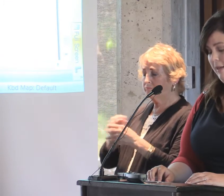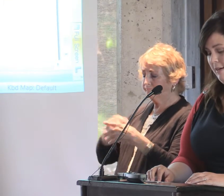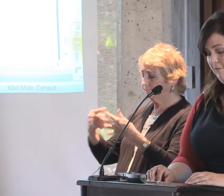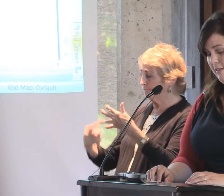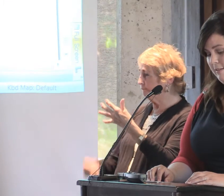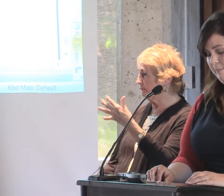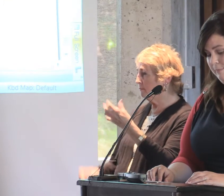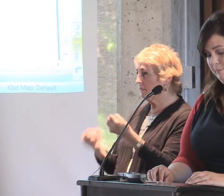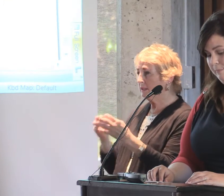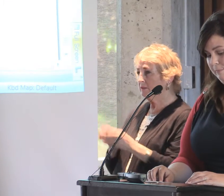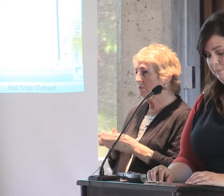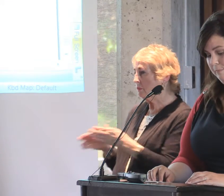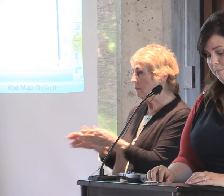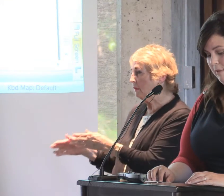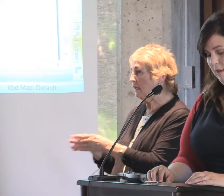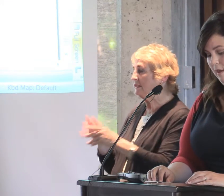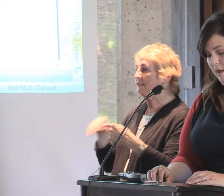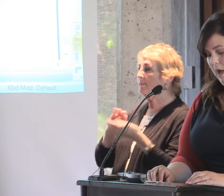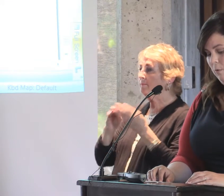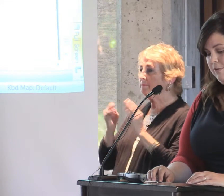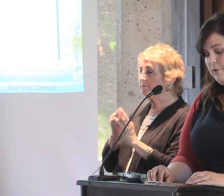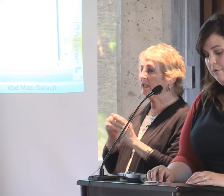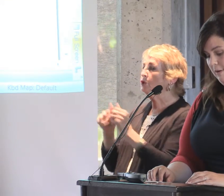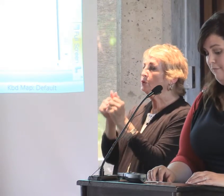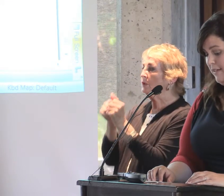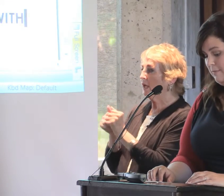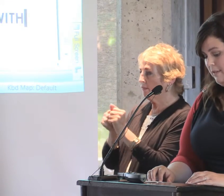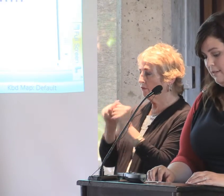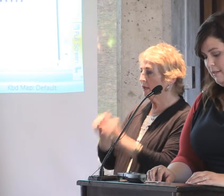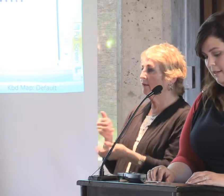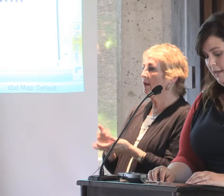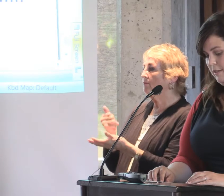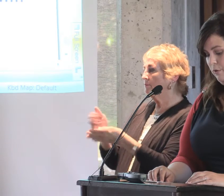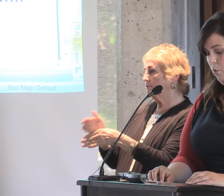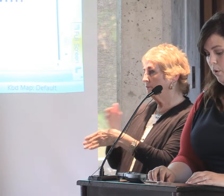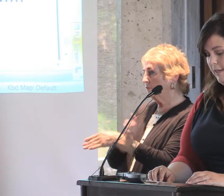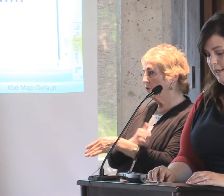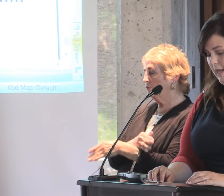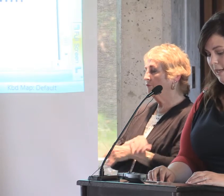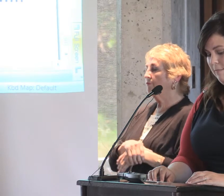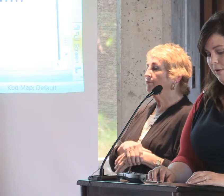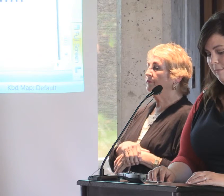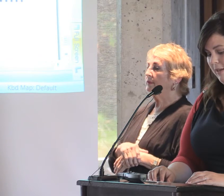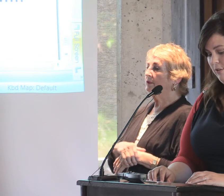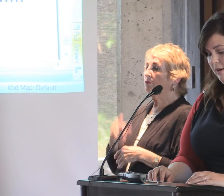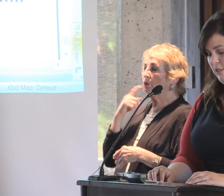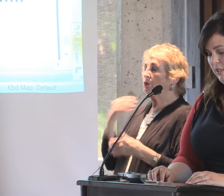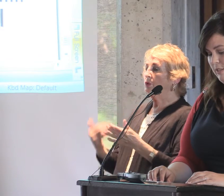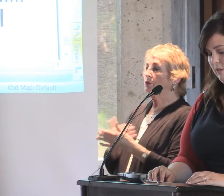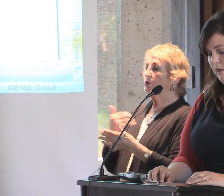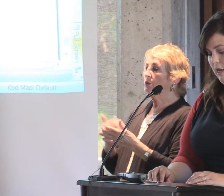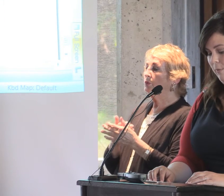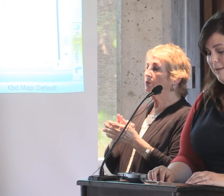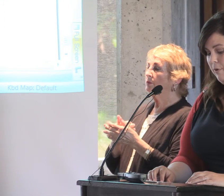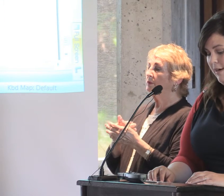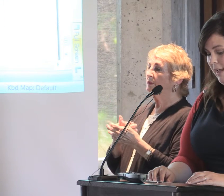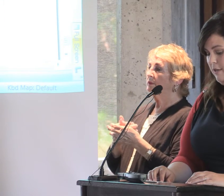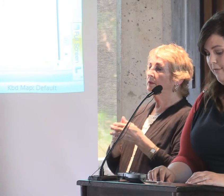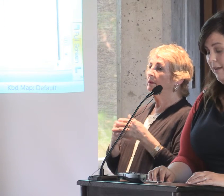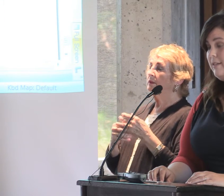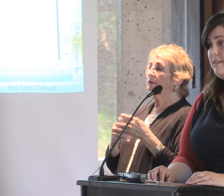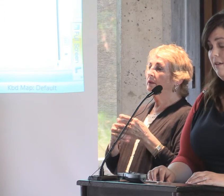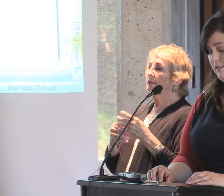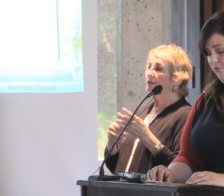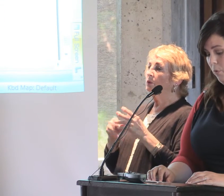can we make a difference. With new investments into coordinated and community-based strategies, we can put an